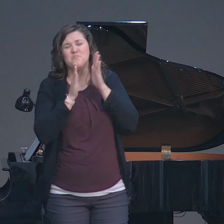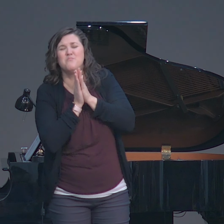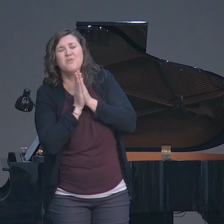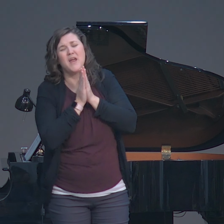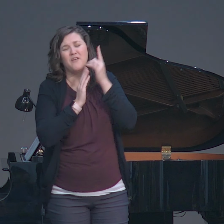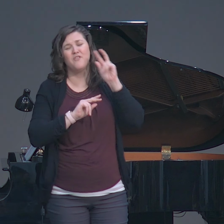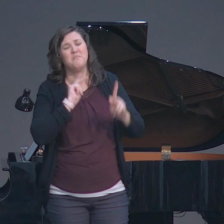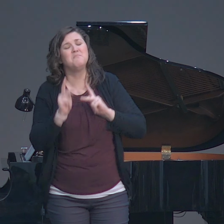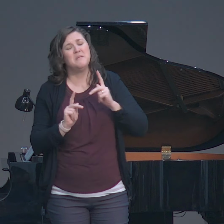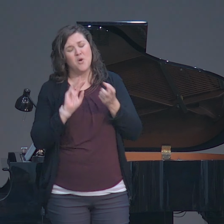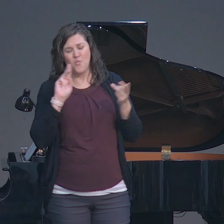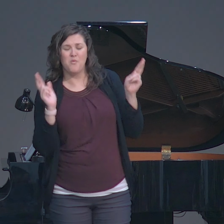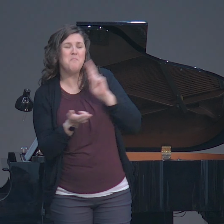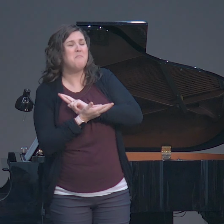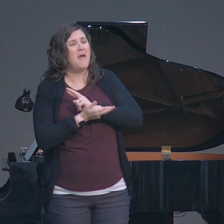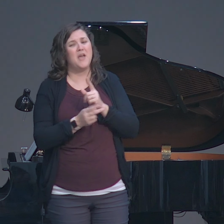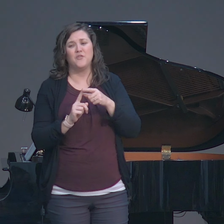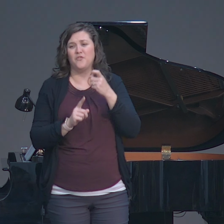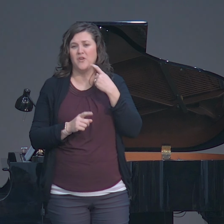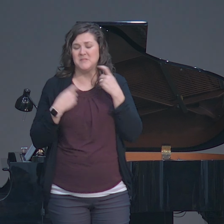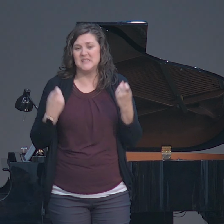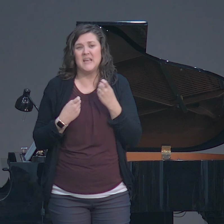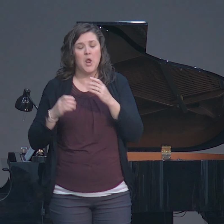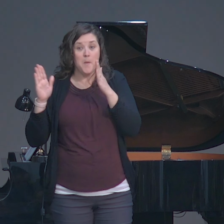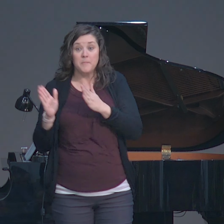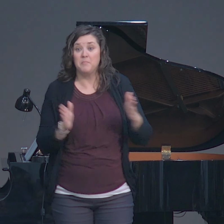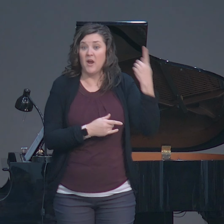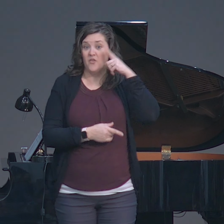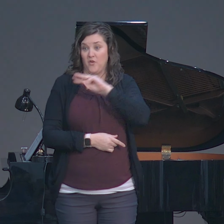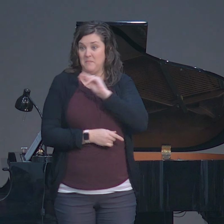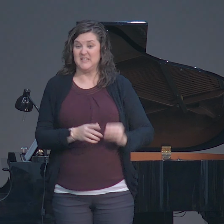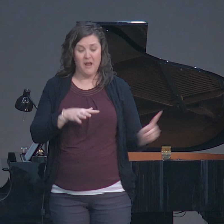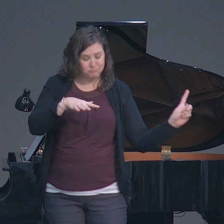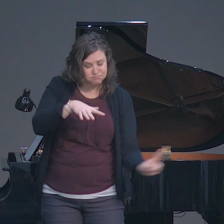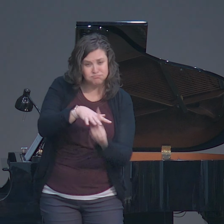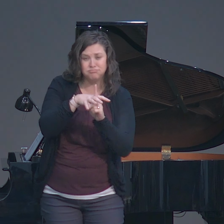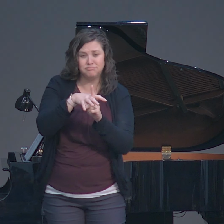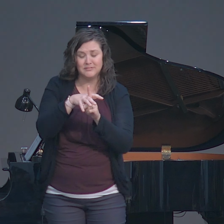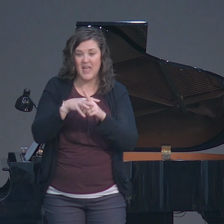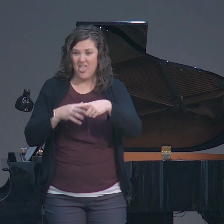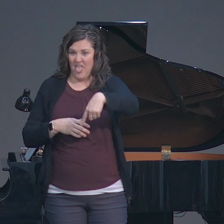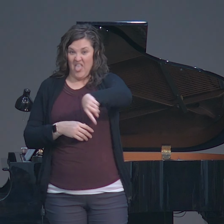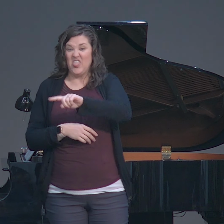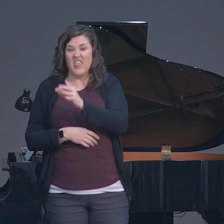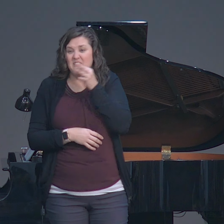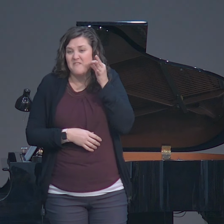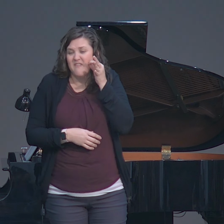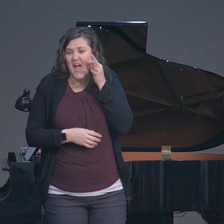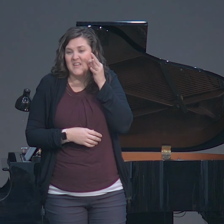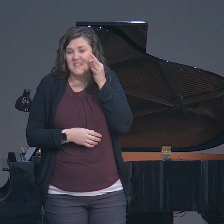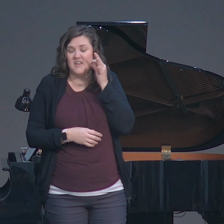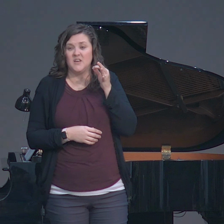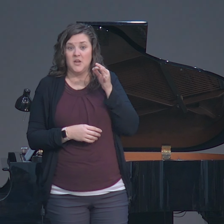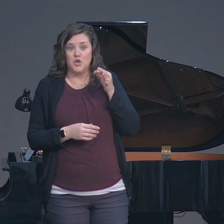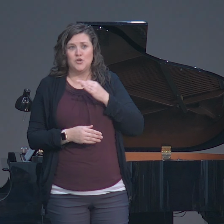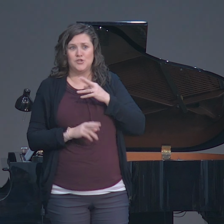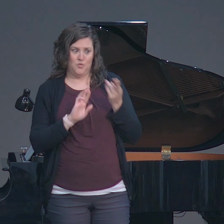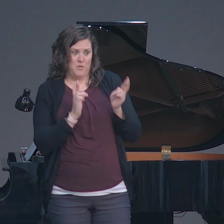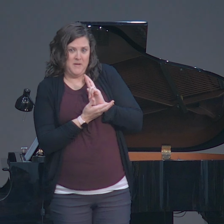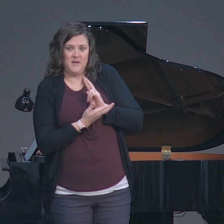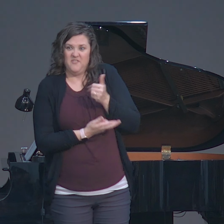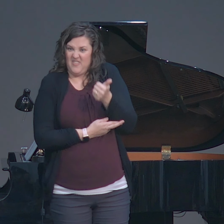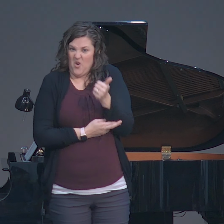their sins and prepare for the coming of the Messiah. They fasted to repent of their own sins and to